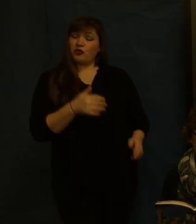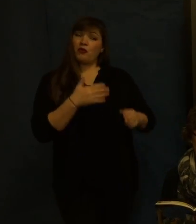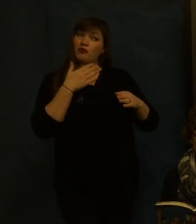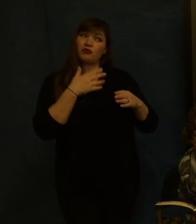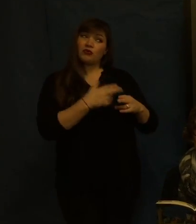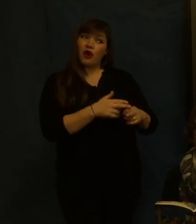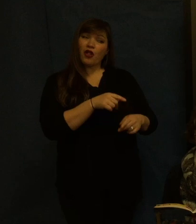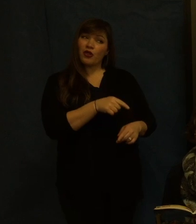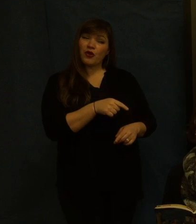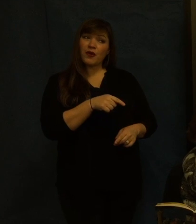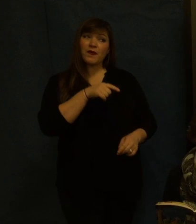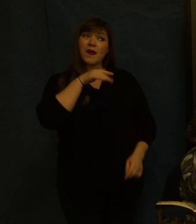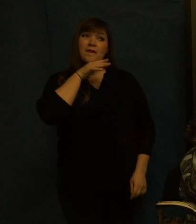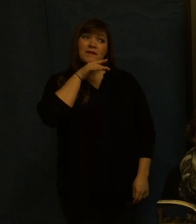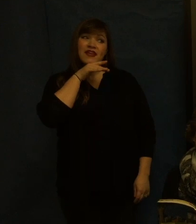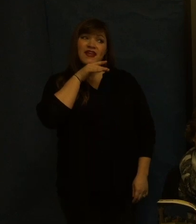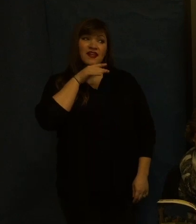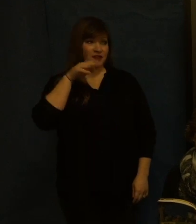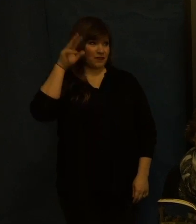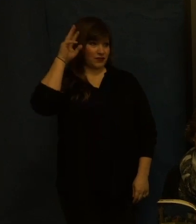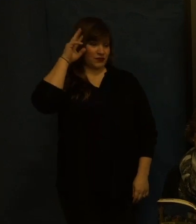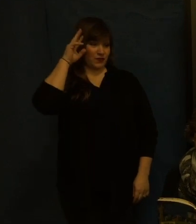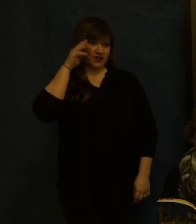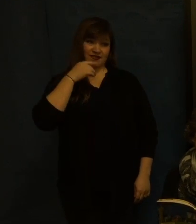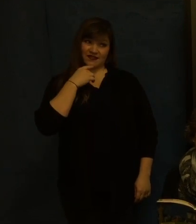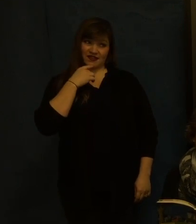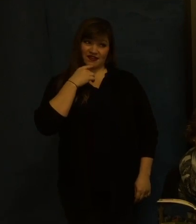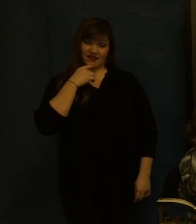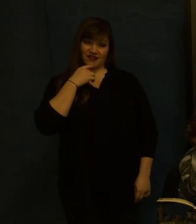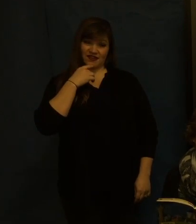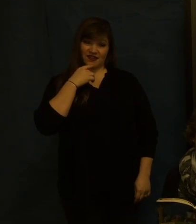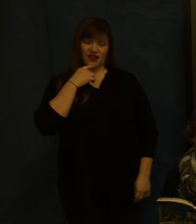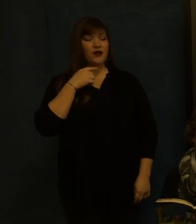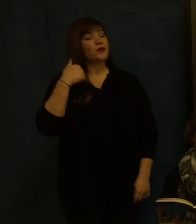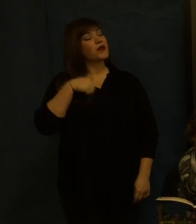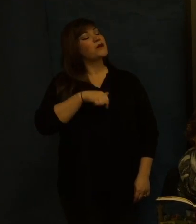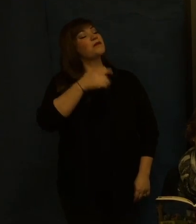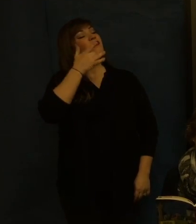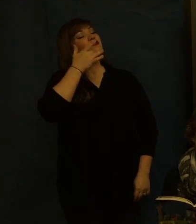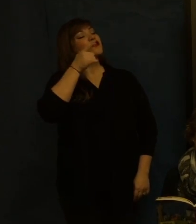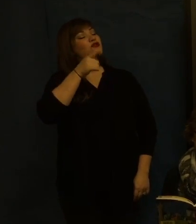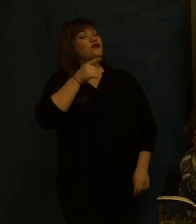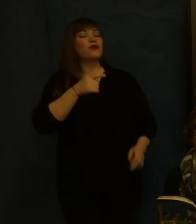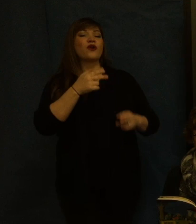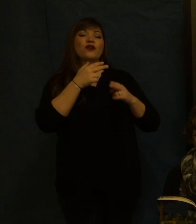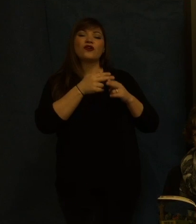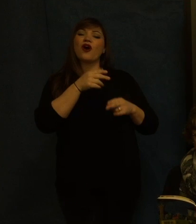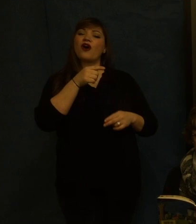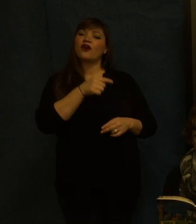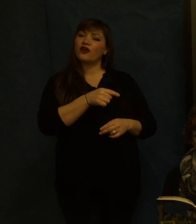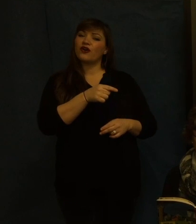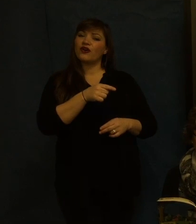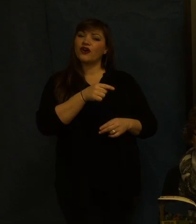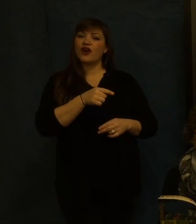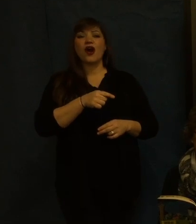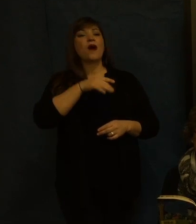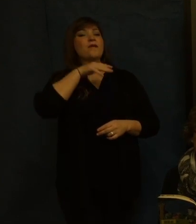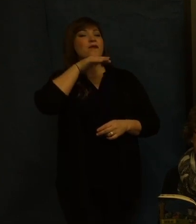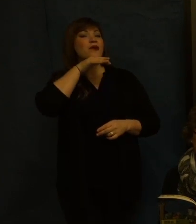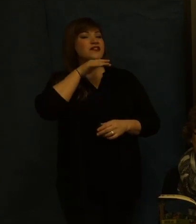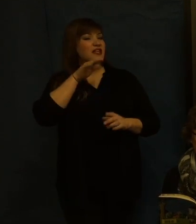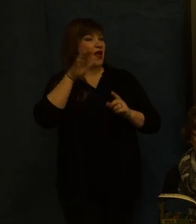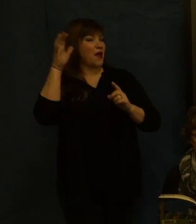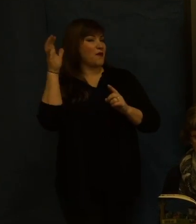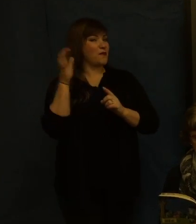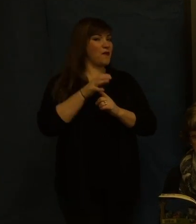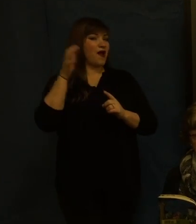said Mrs. Watson. We would prefer that you would call her a poor, seen wonder. Said Mr. Watson. After